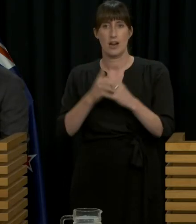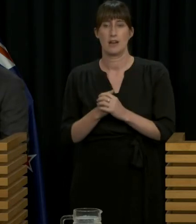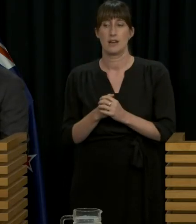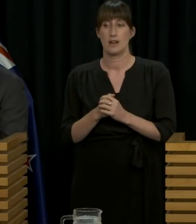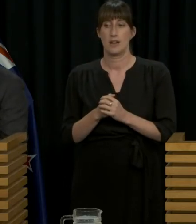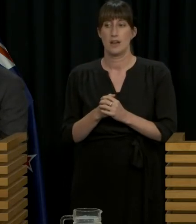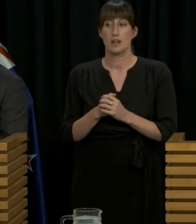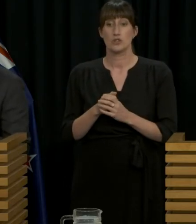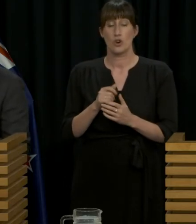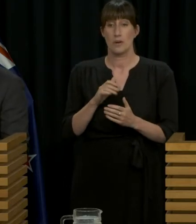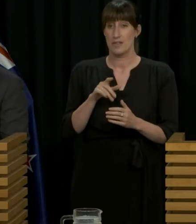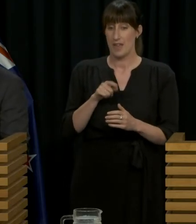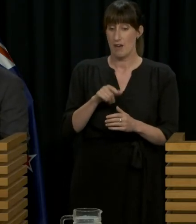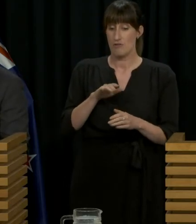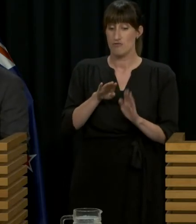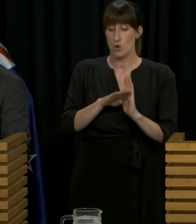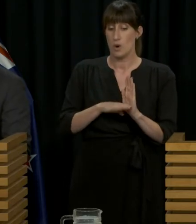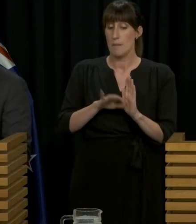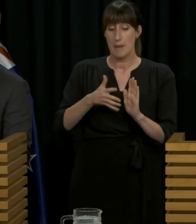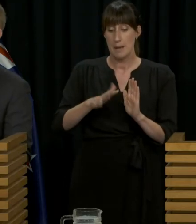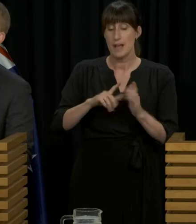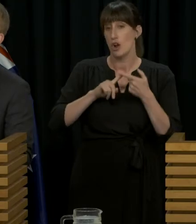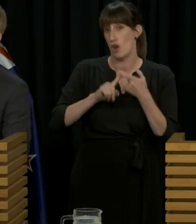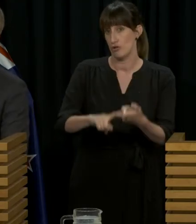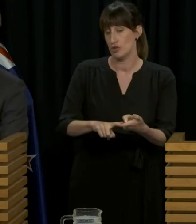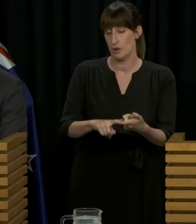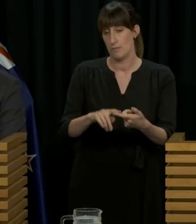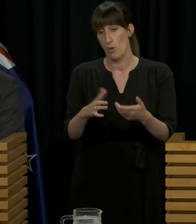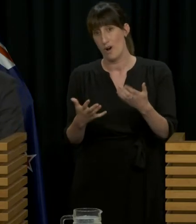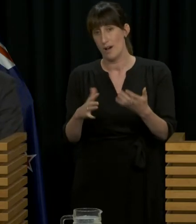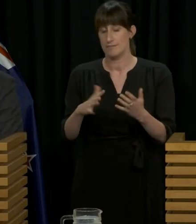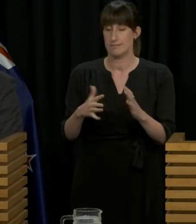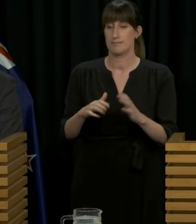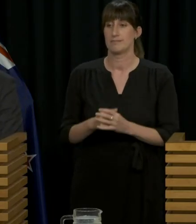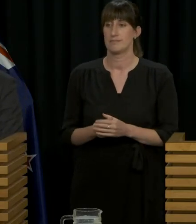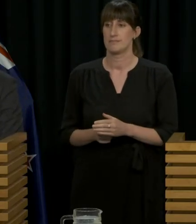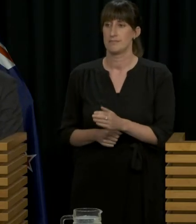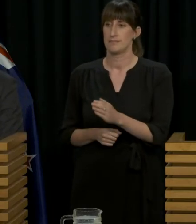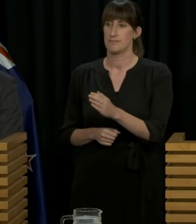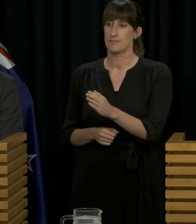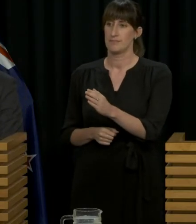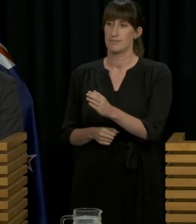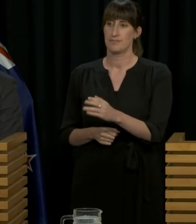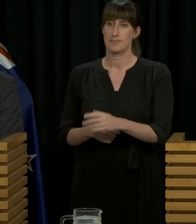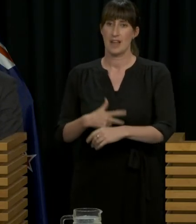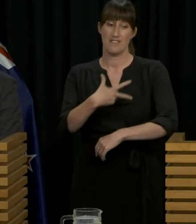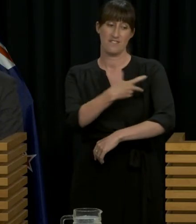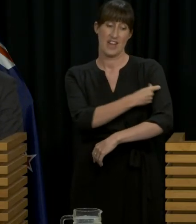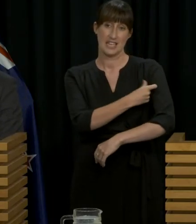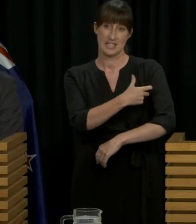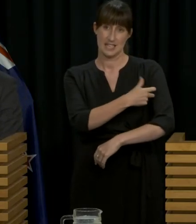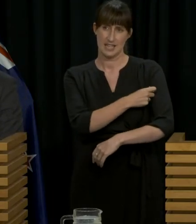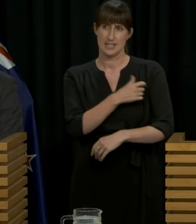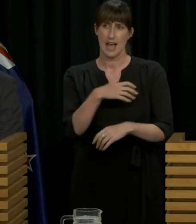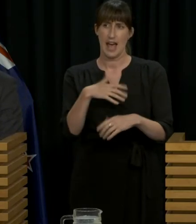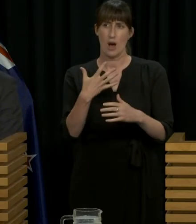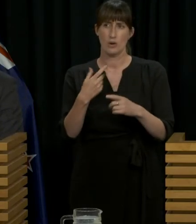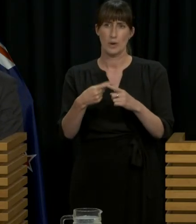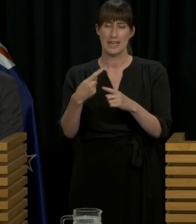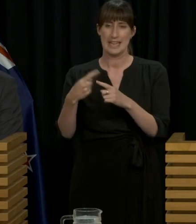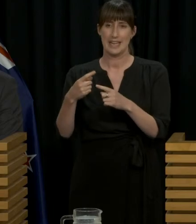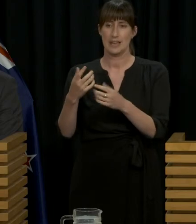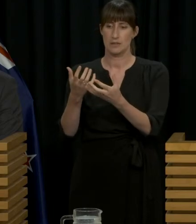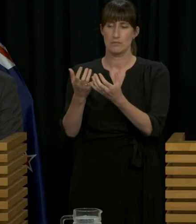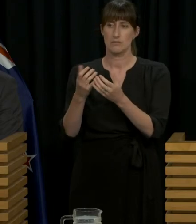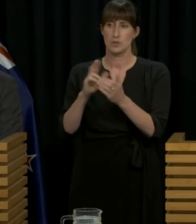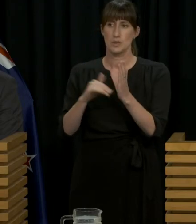variant thereof, that we put in place in the longer term. Jane? How quickly could New Zealand manufacture vaccines if patents are lifted, and whereabouts could, how